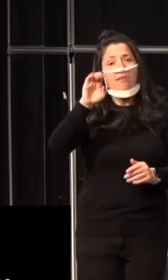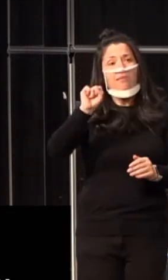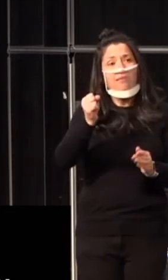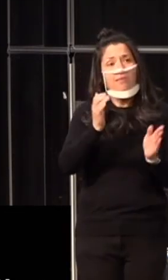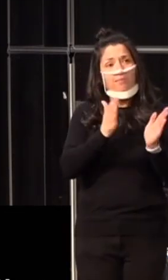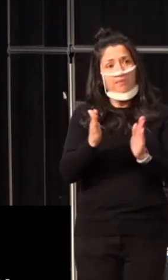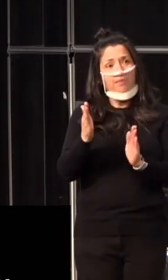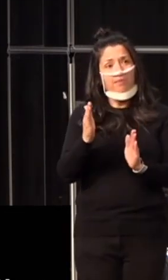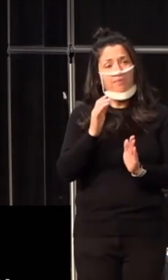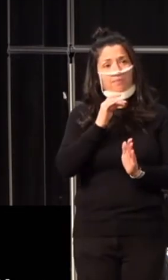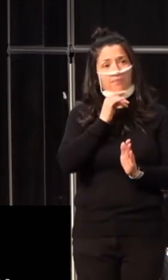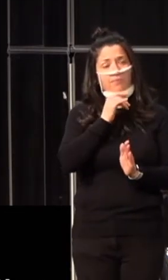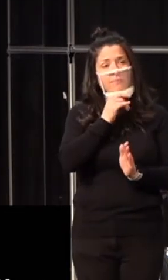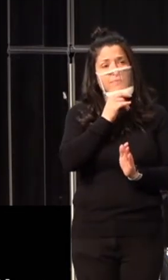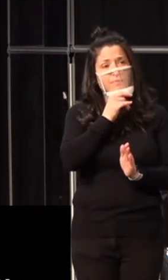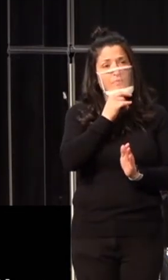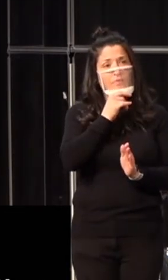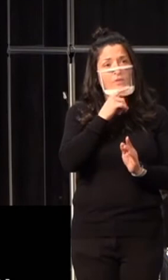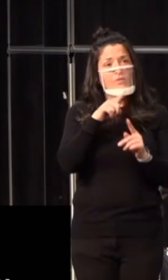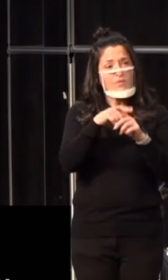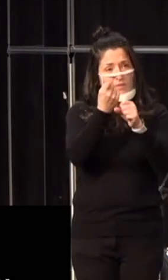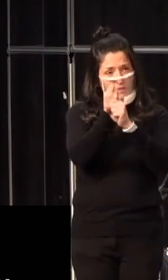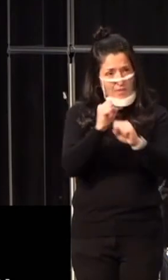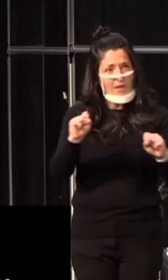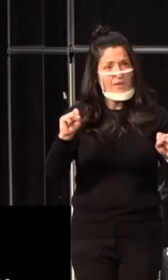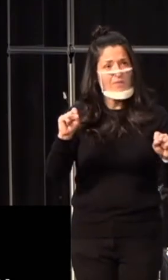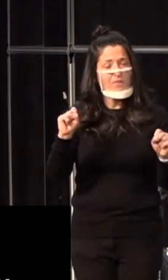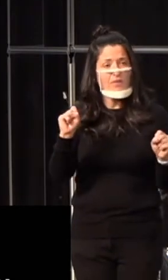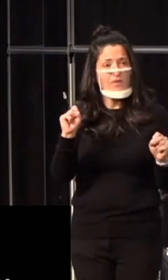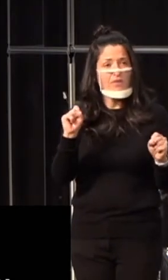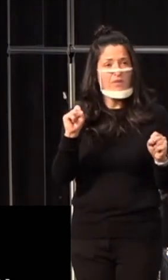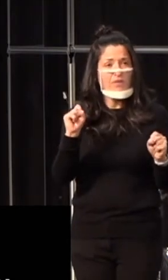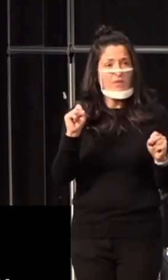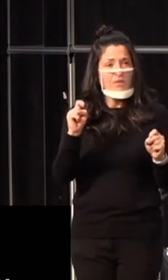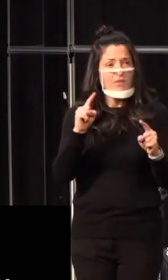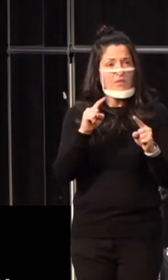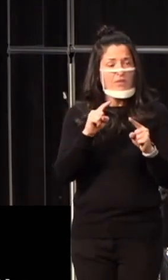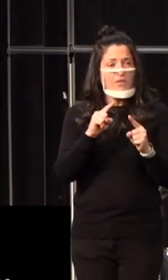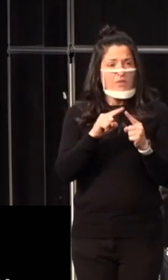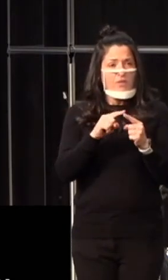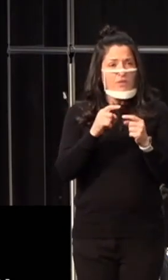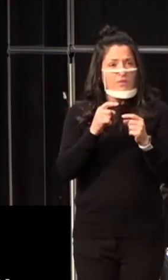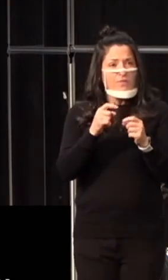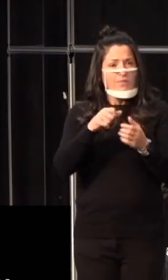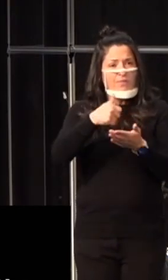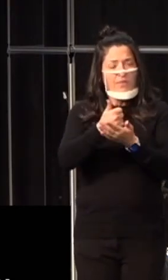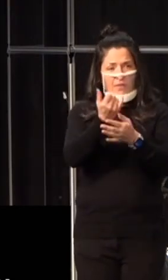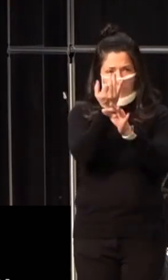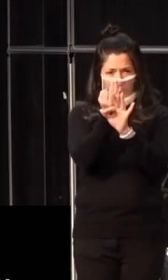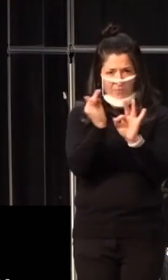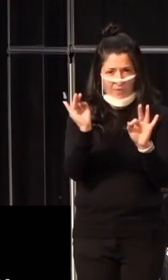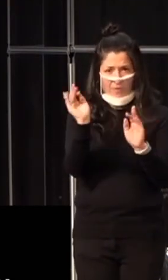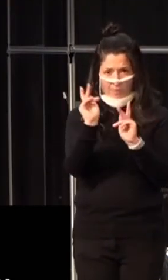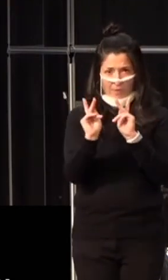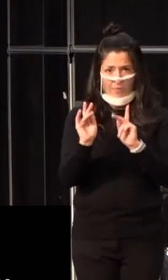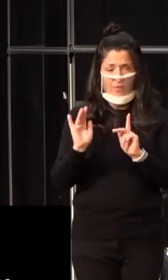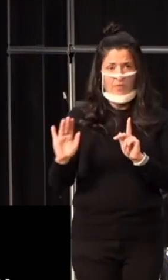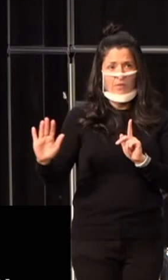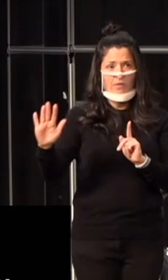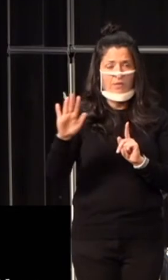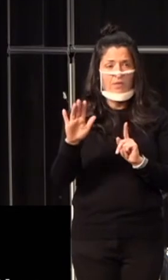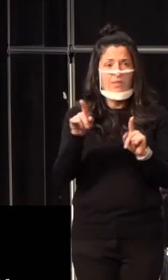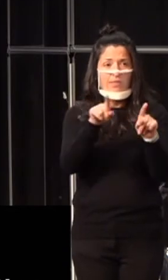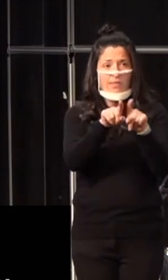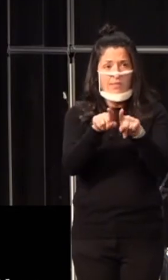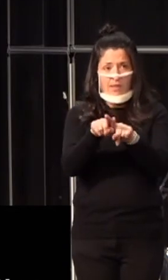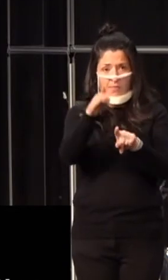in Exodus? His plan was to redeem, to rescue, to save, to set free. And this same God that